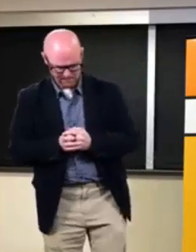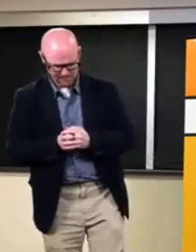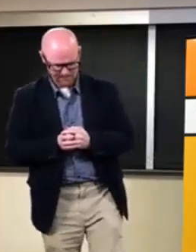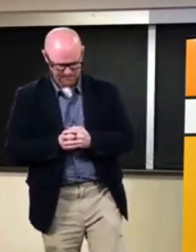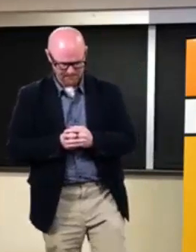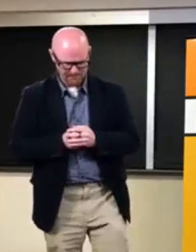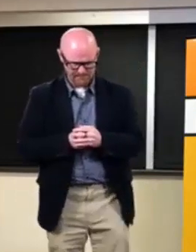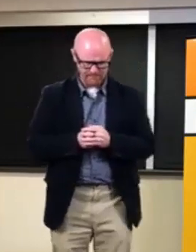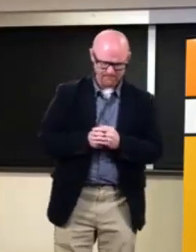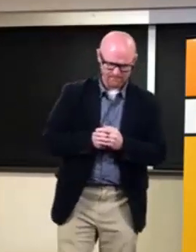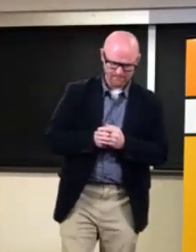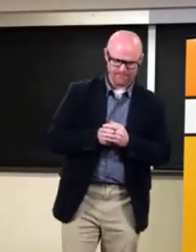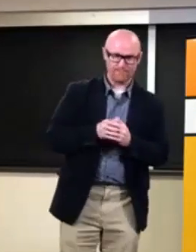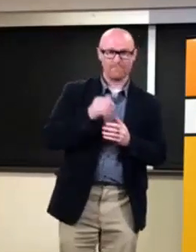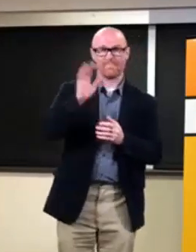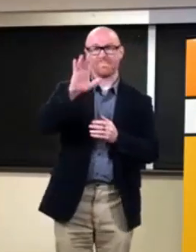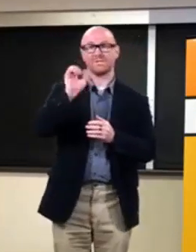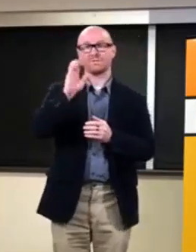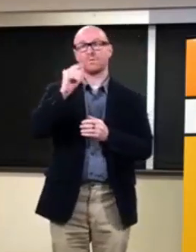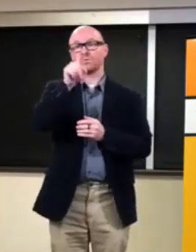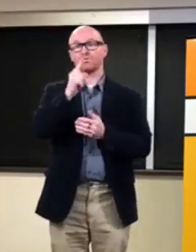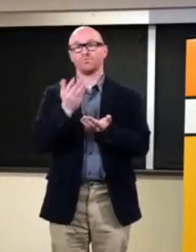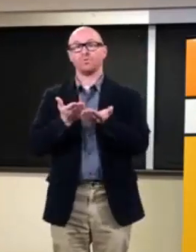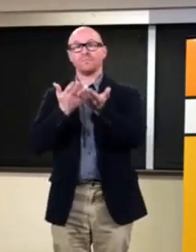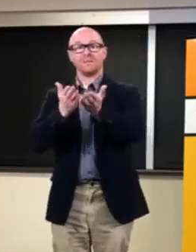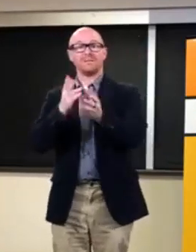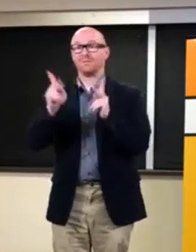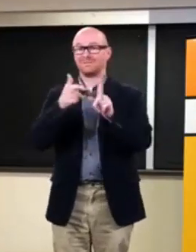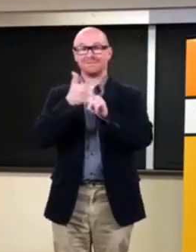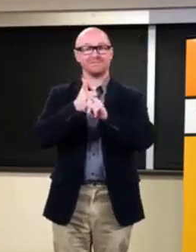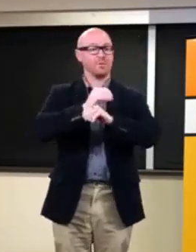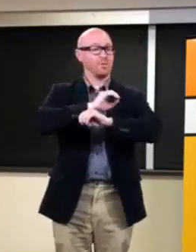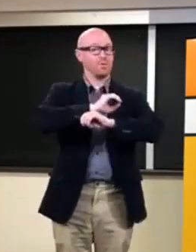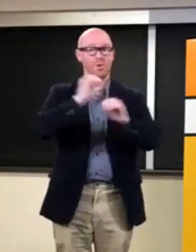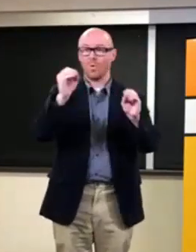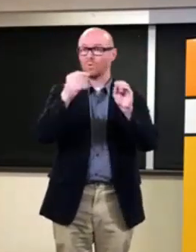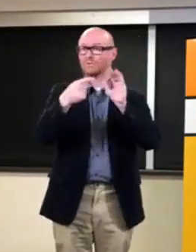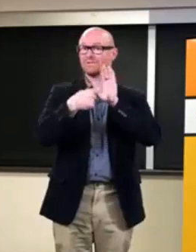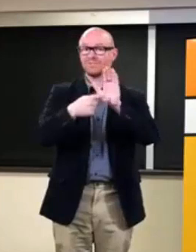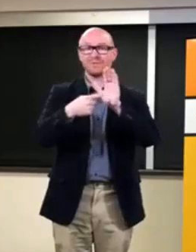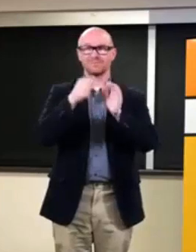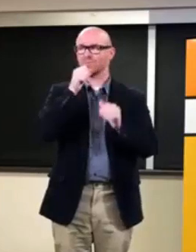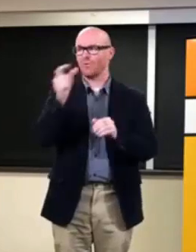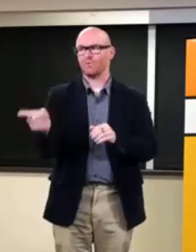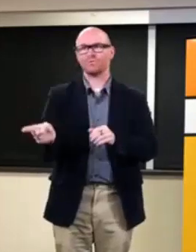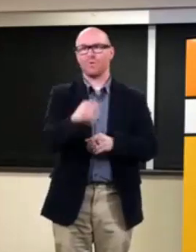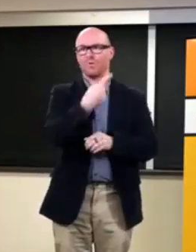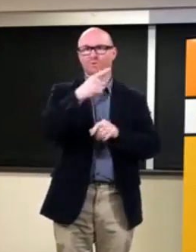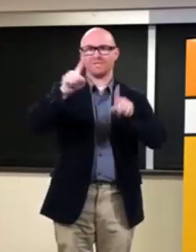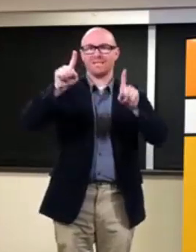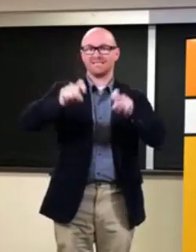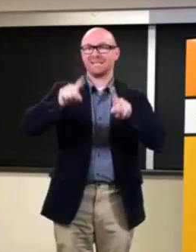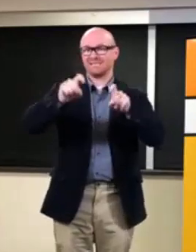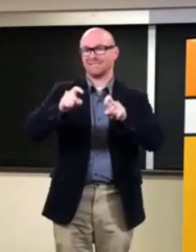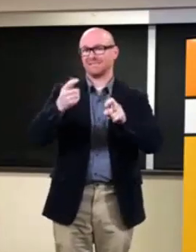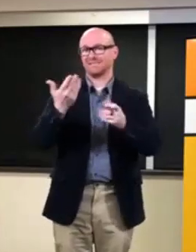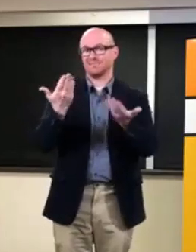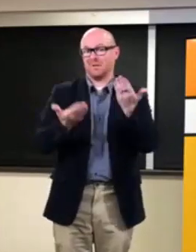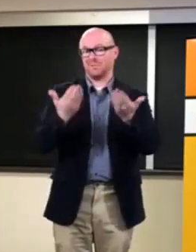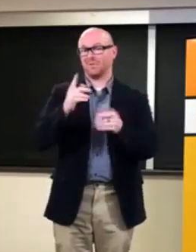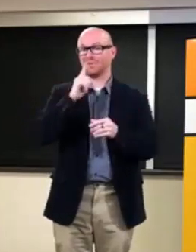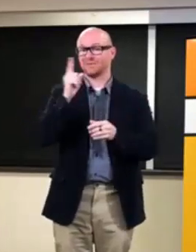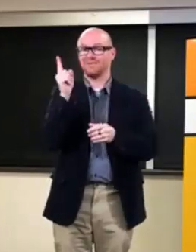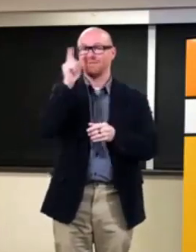So are you recommending that people that don't have symptoms don't go get tested because there could be a false test for